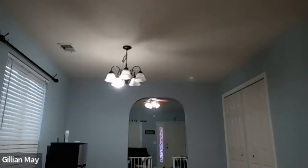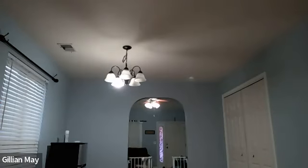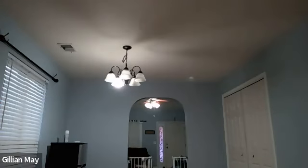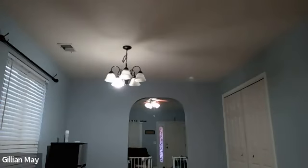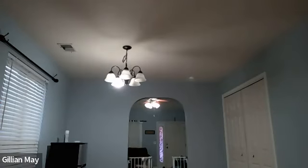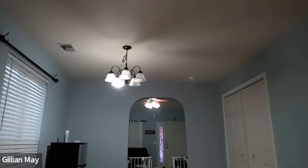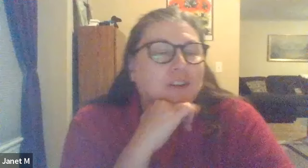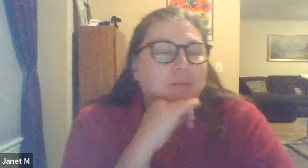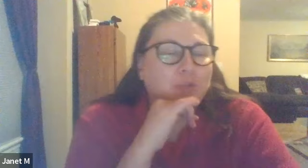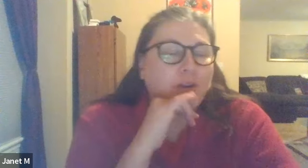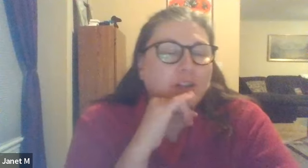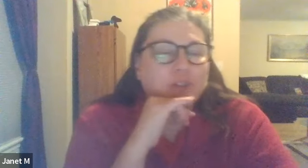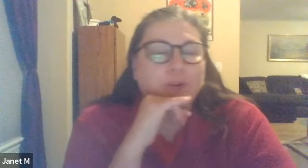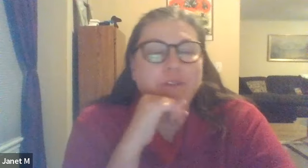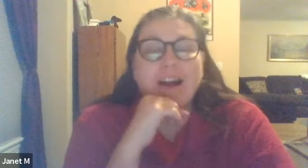And also the numbers 20 to 25.